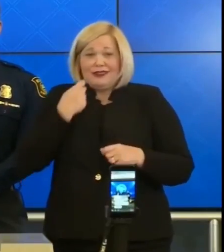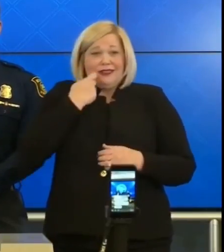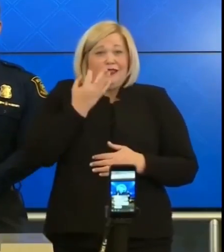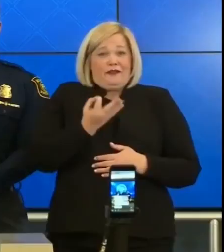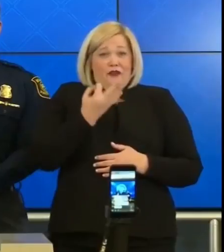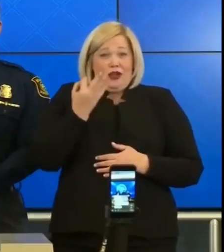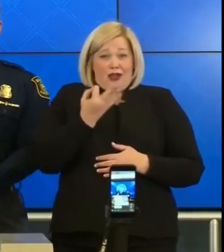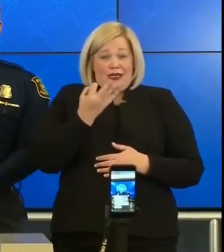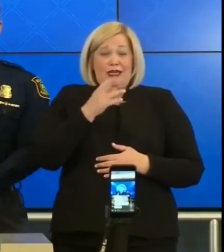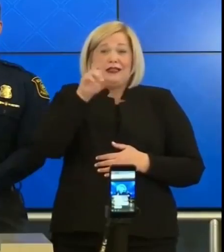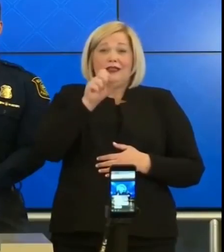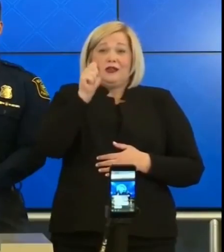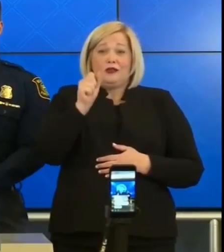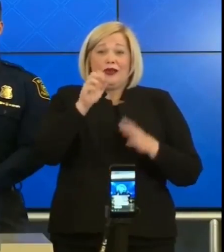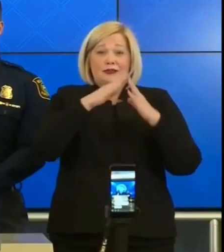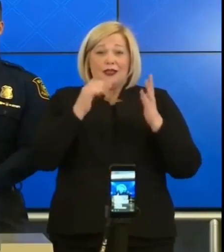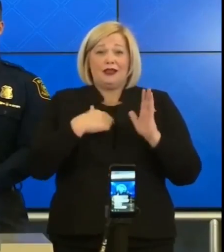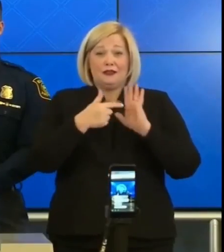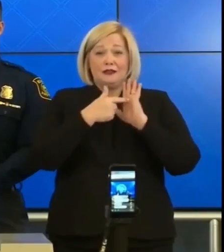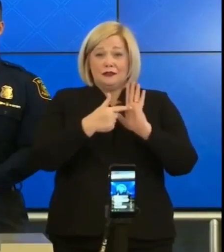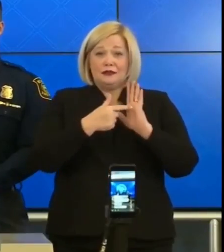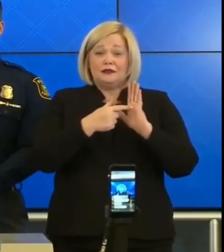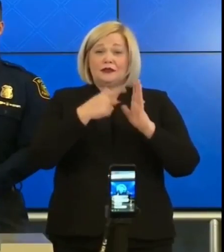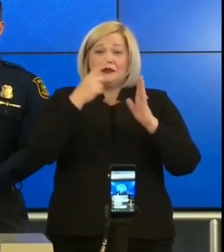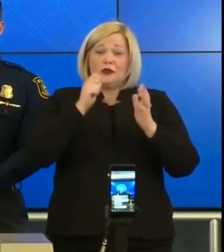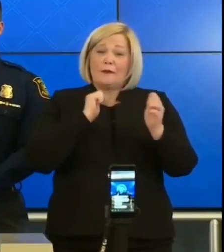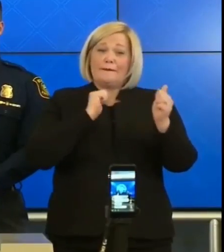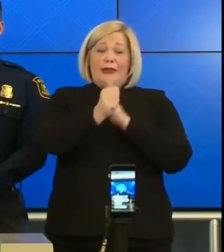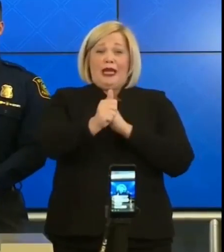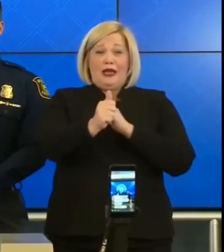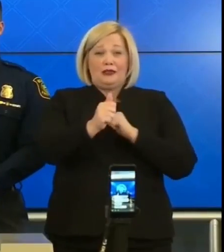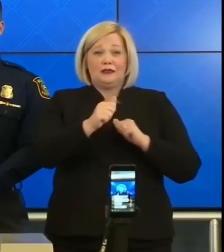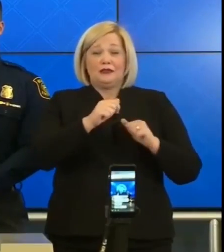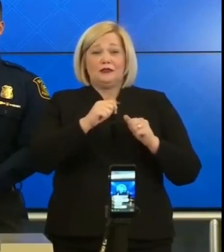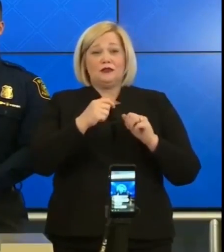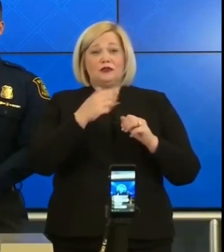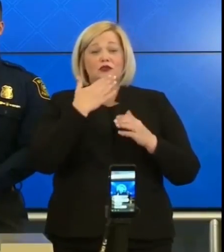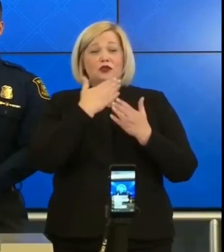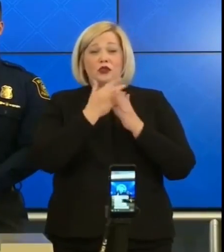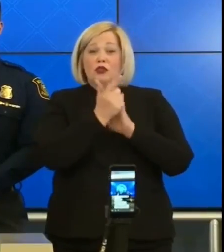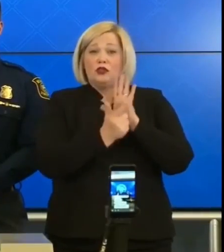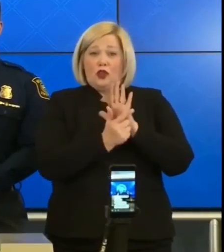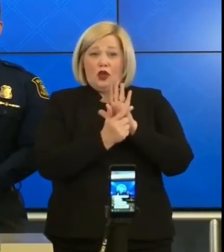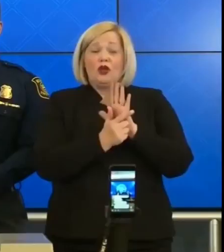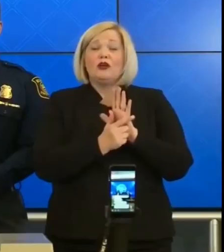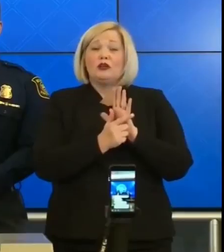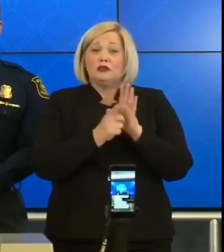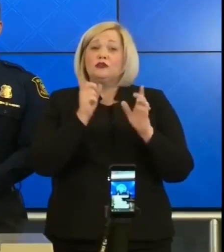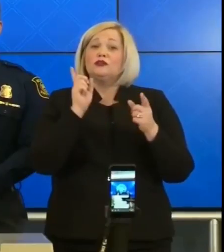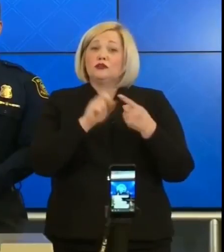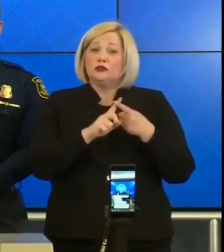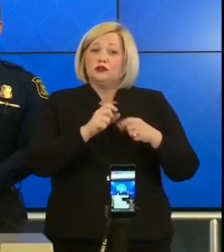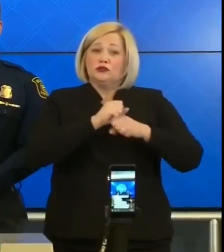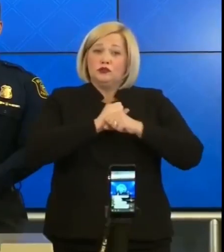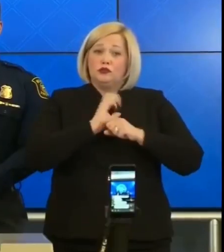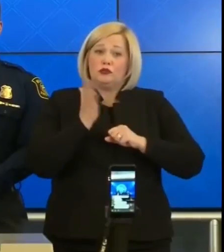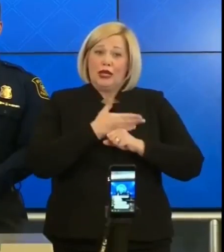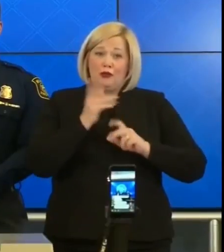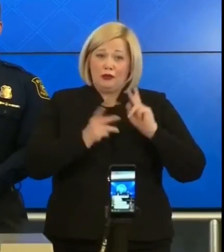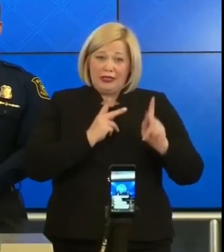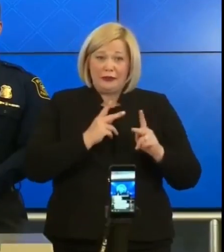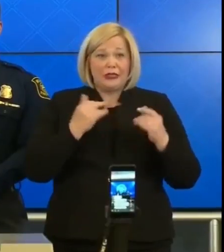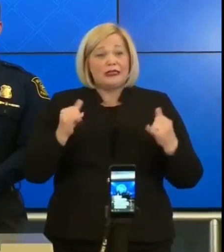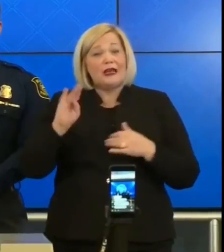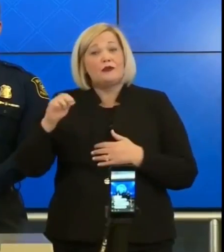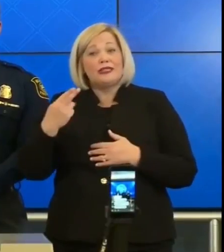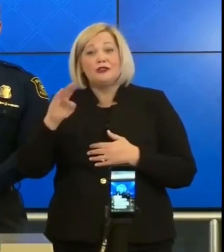Representatives passed important bipartisan legislation to respond to this crisis. Now, Mitch McConnell needs to get the Senate back in session right